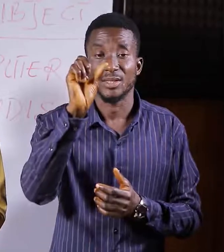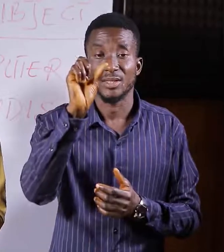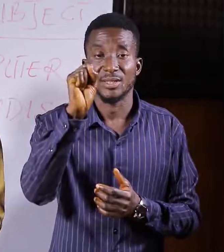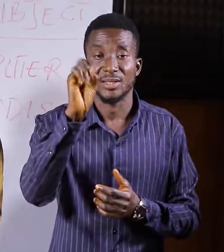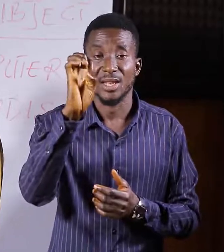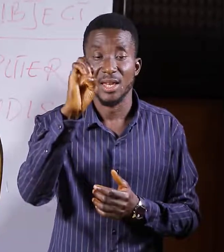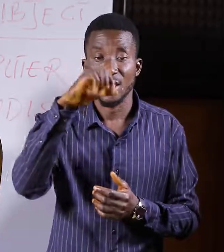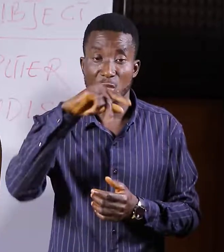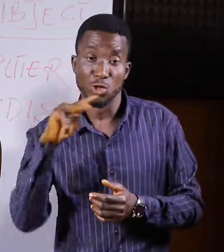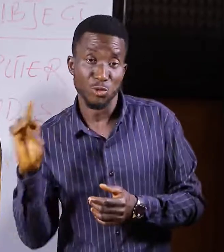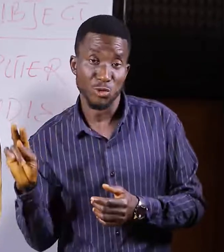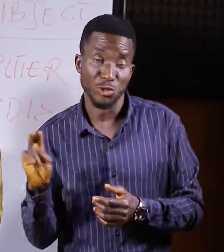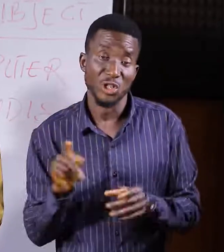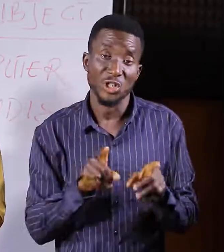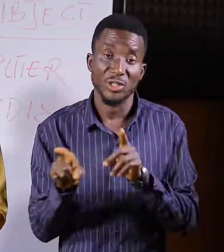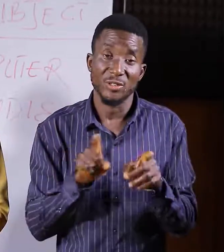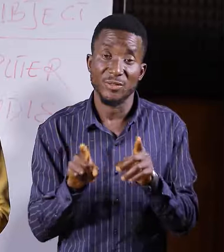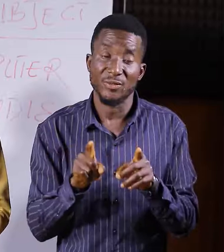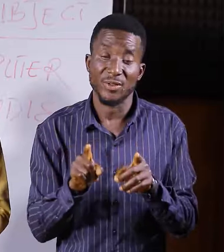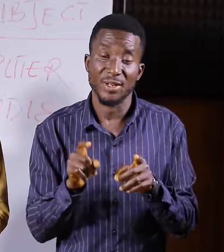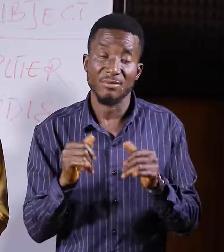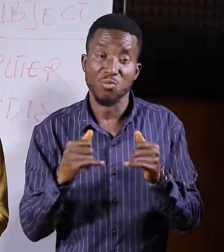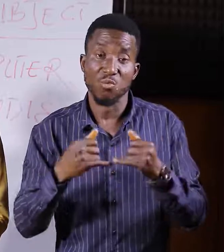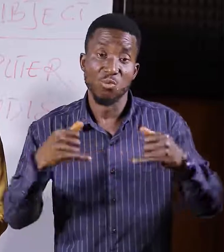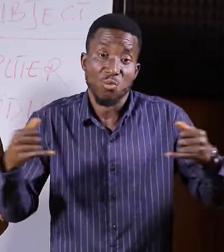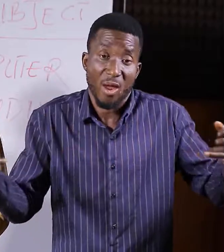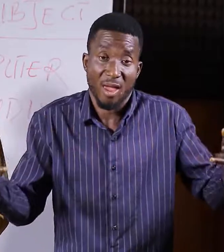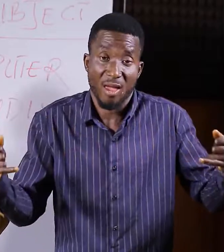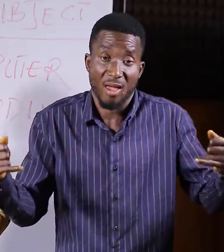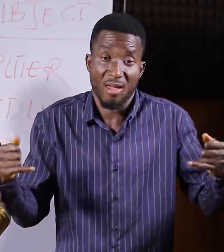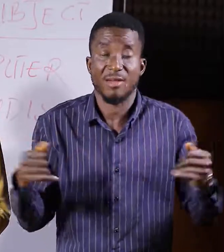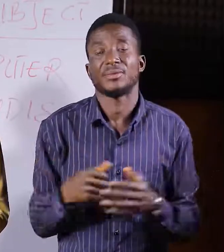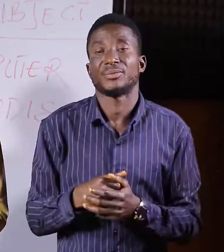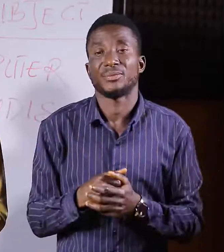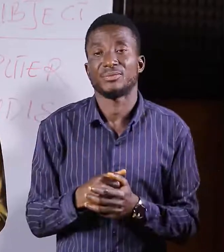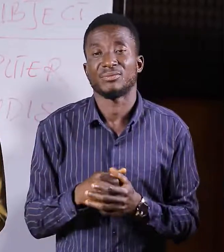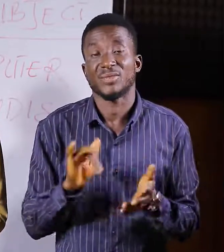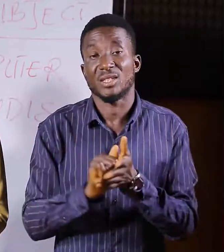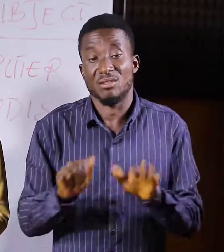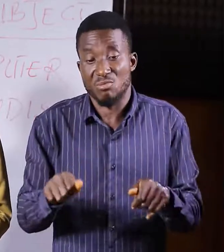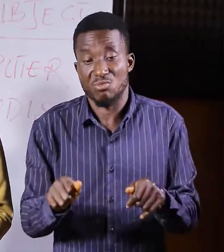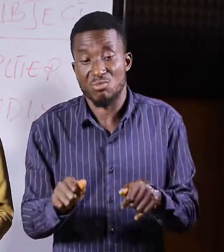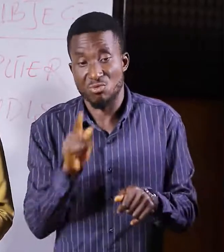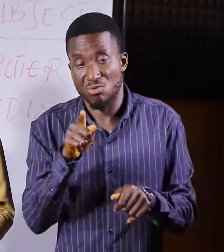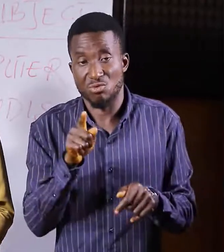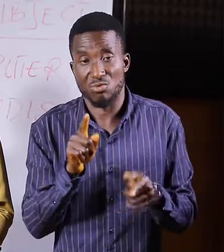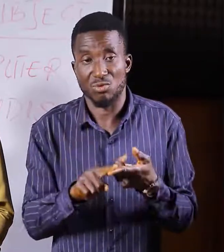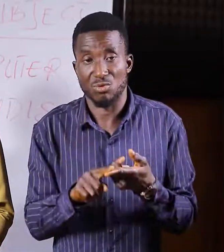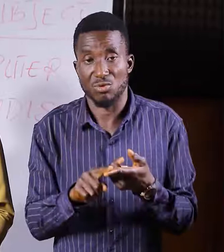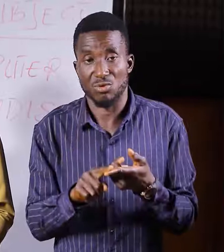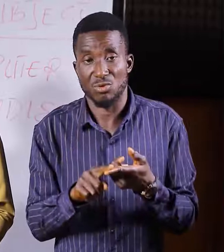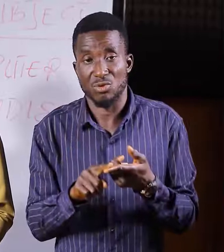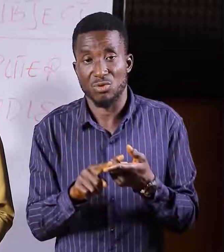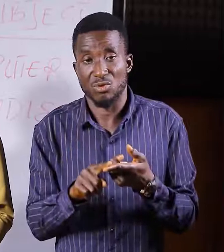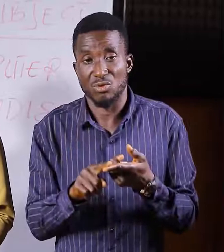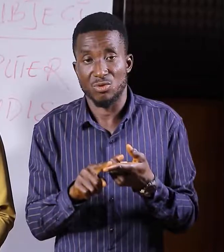circuits. You're going to be seeing different cords, different wires, different slots that enables you insert one or two